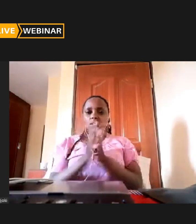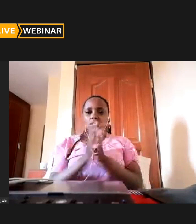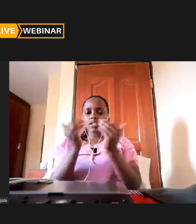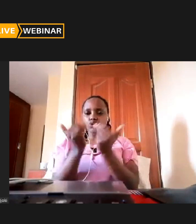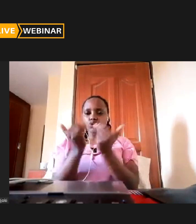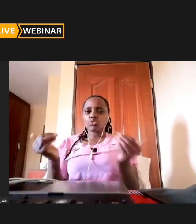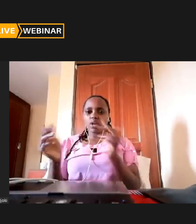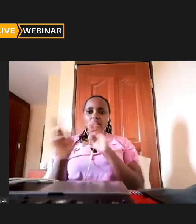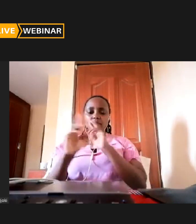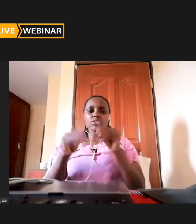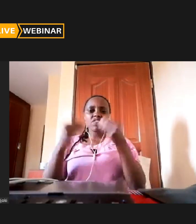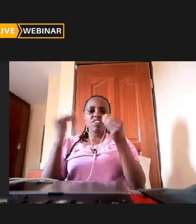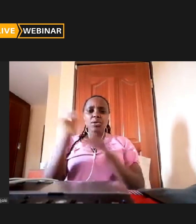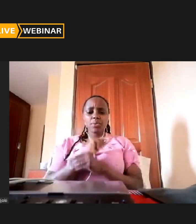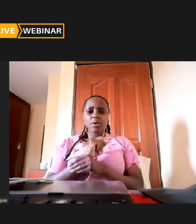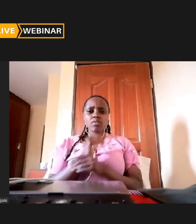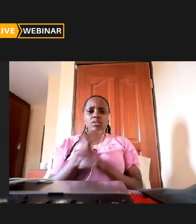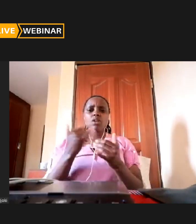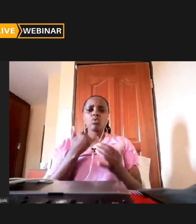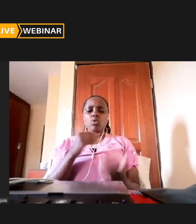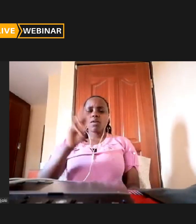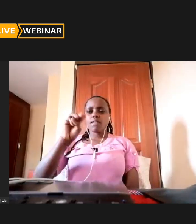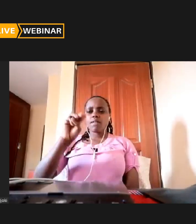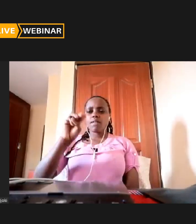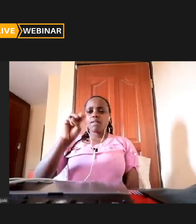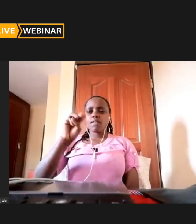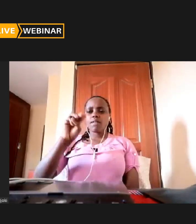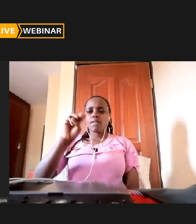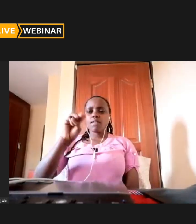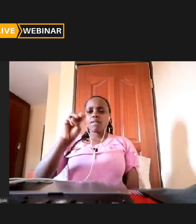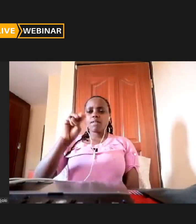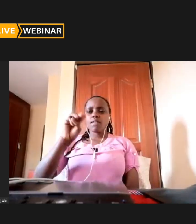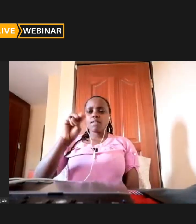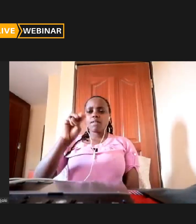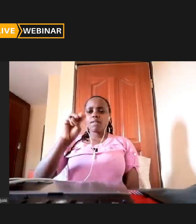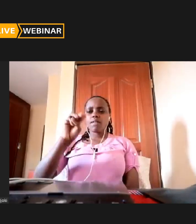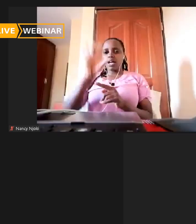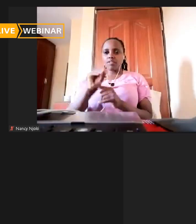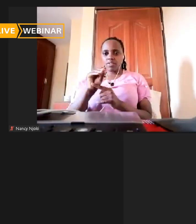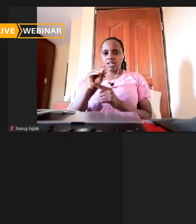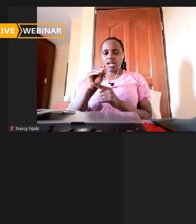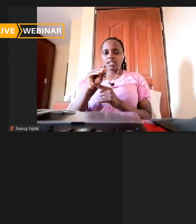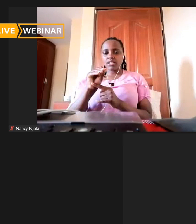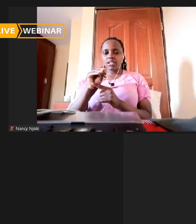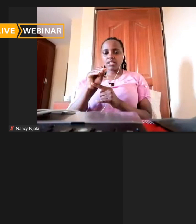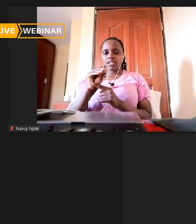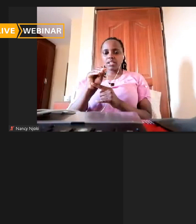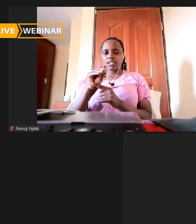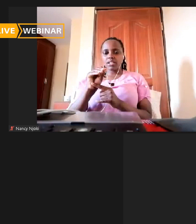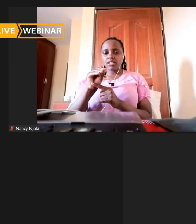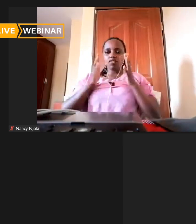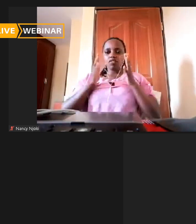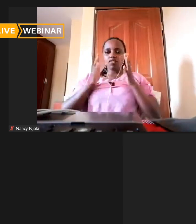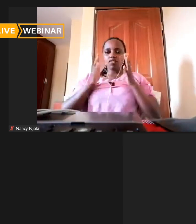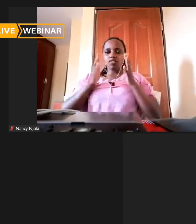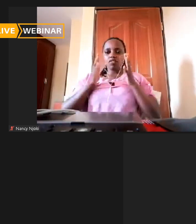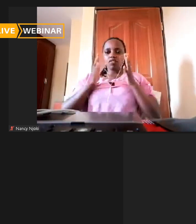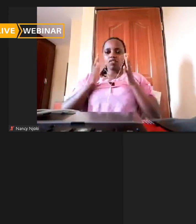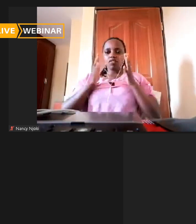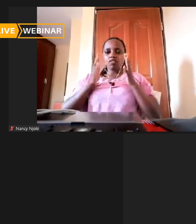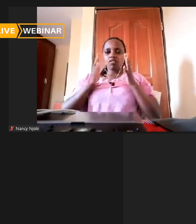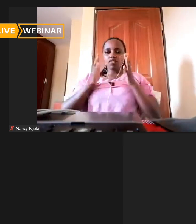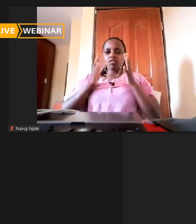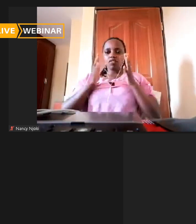as well as the children's reports. So I would like Margaret from the East African Center for Human Rights to take us through the